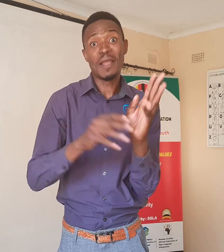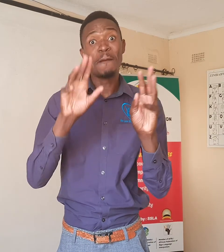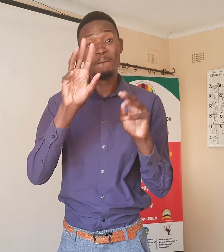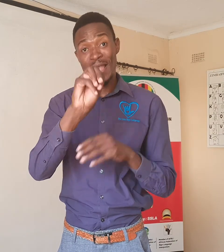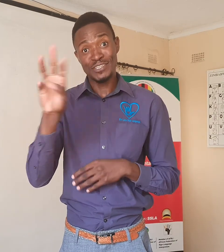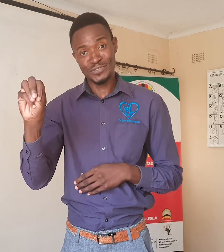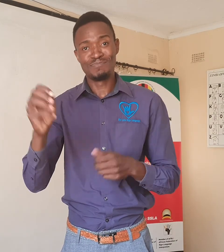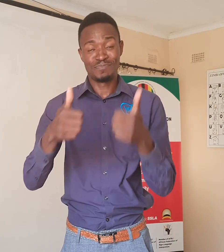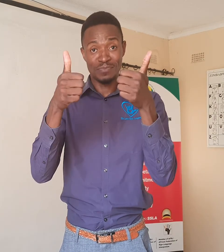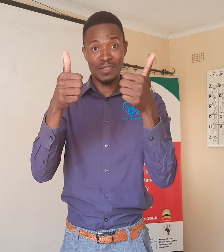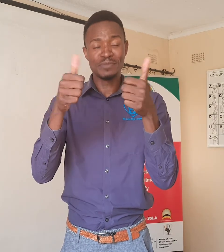another sign for March.